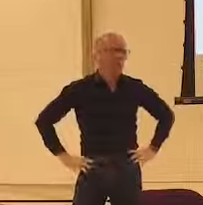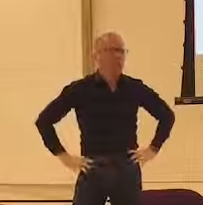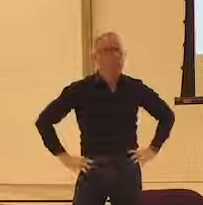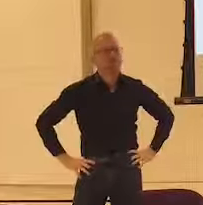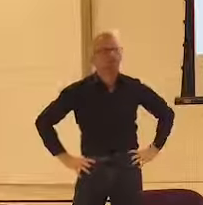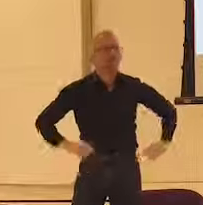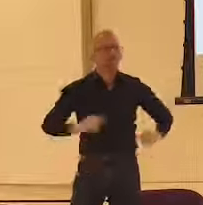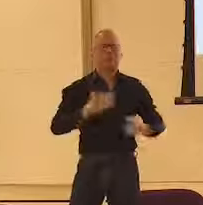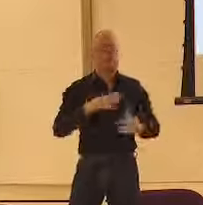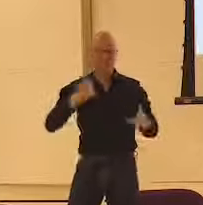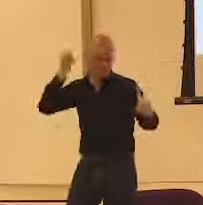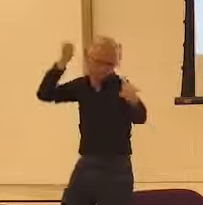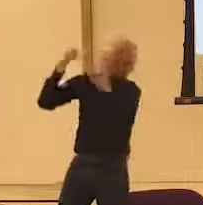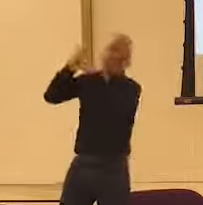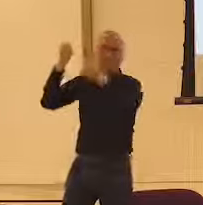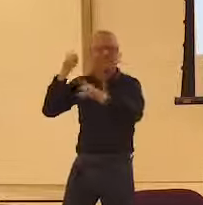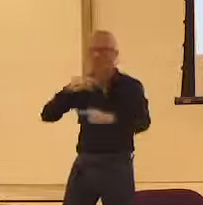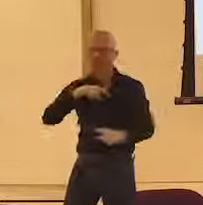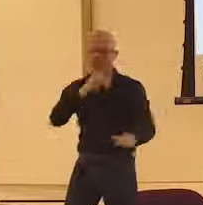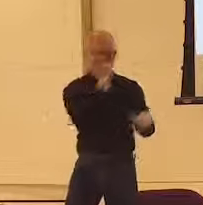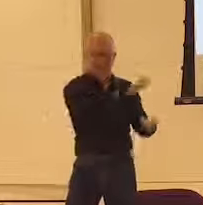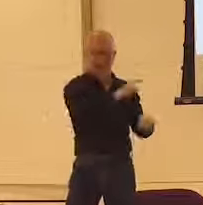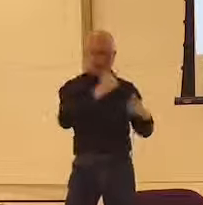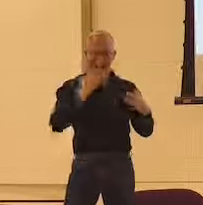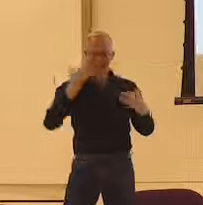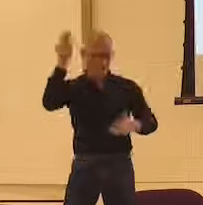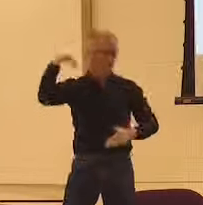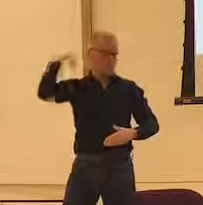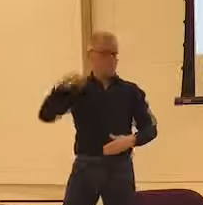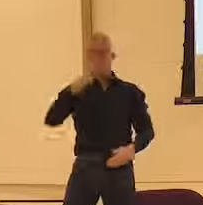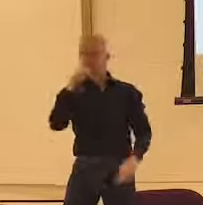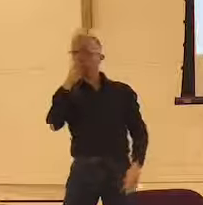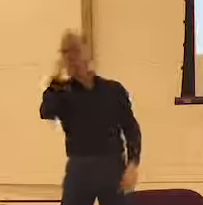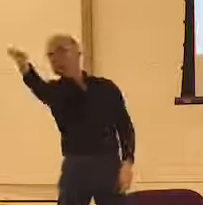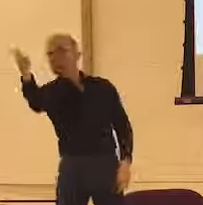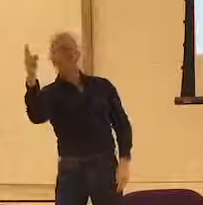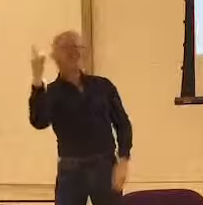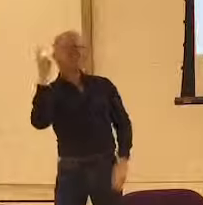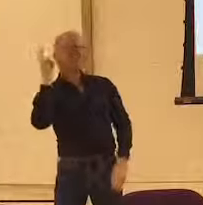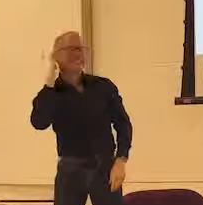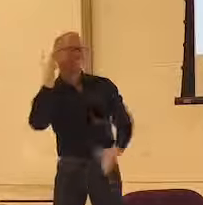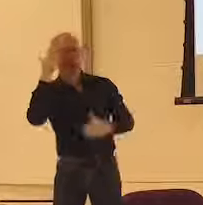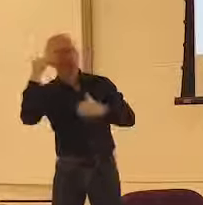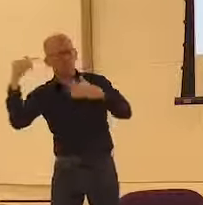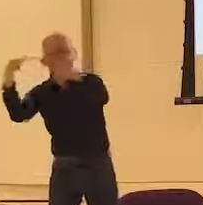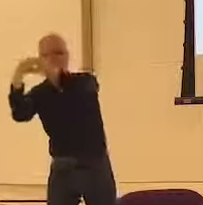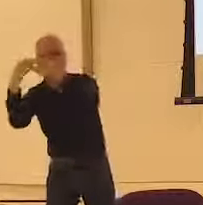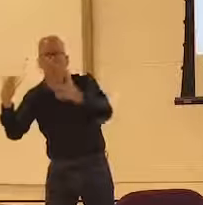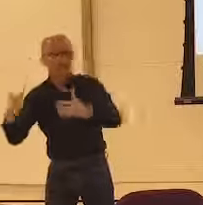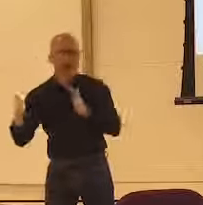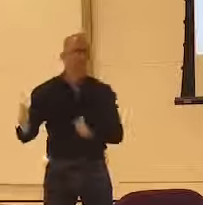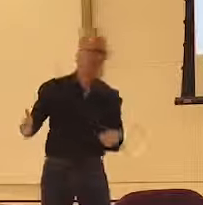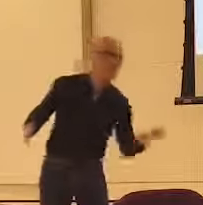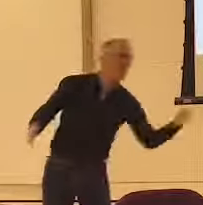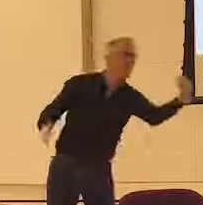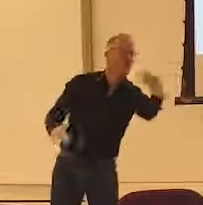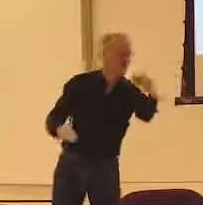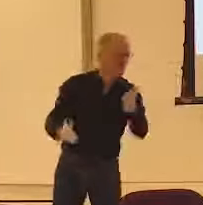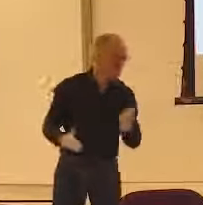nowhere, and it didn't help. I went to another service and got no service. I wanted to be referred